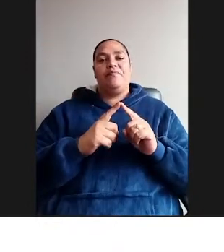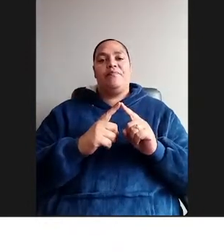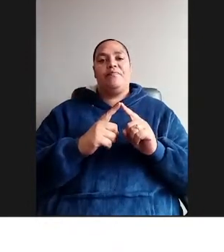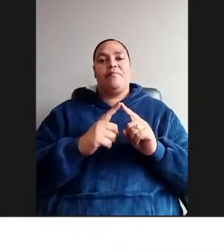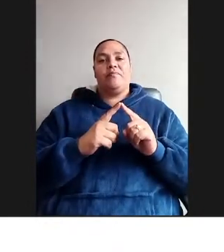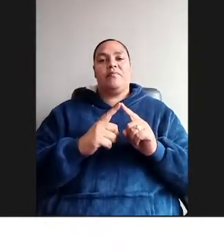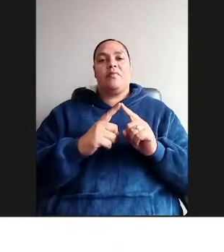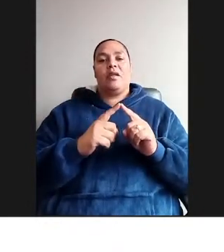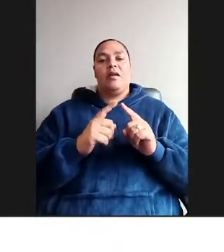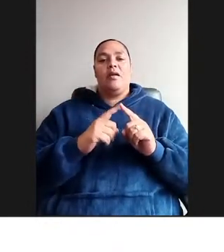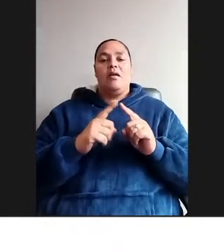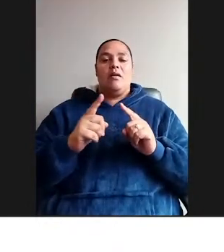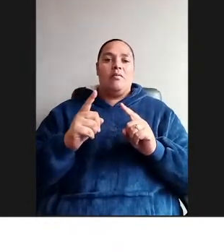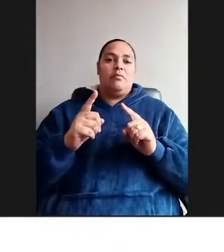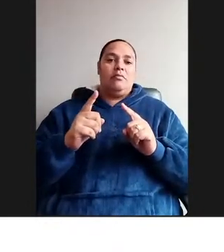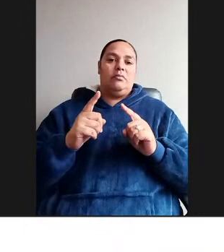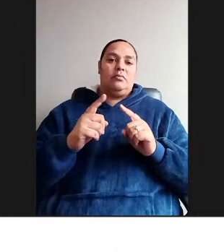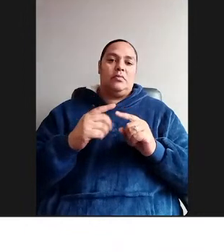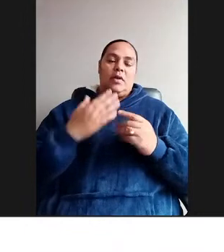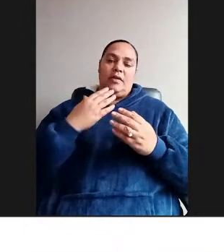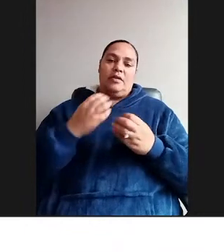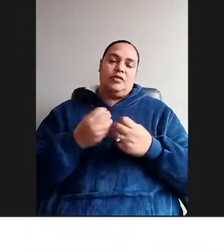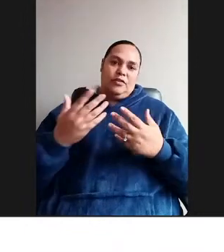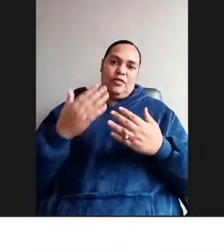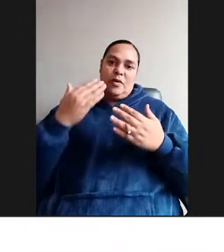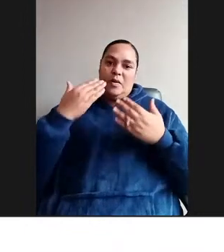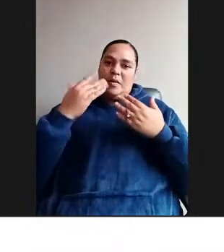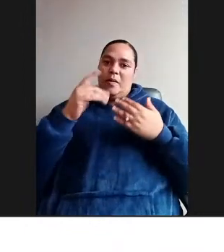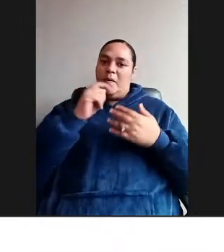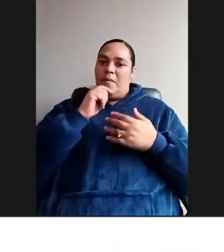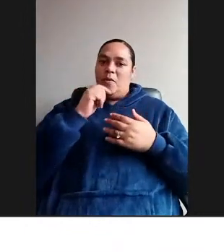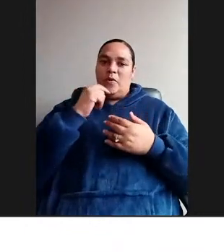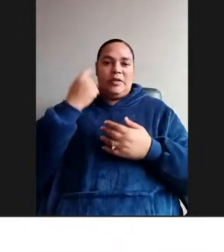Chair. Thank you very much. Good morning, Mr. Secretary.